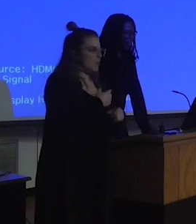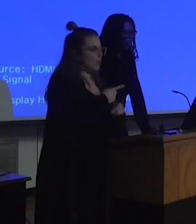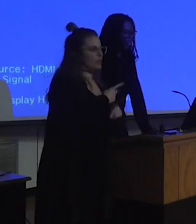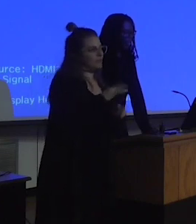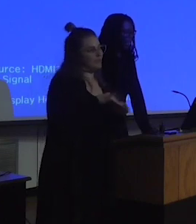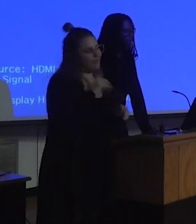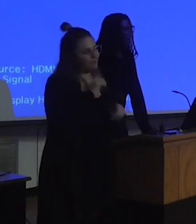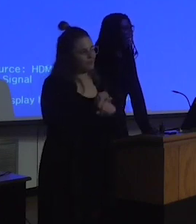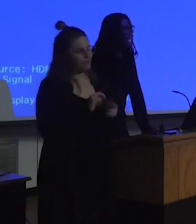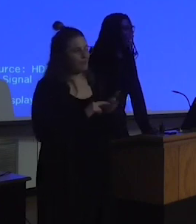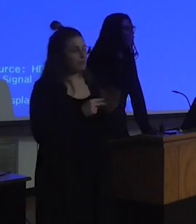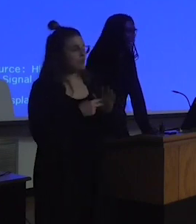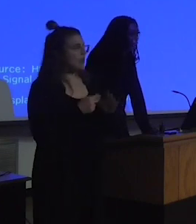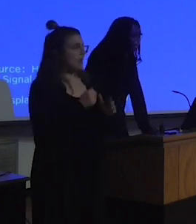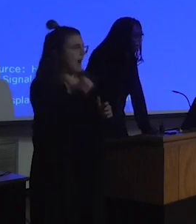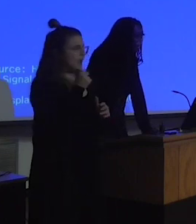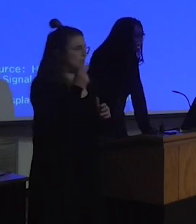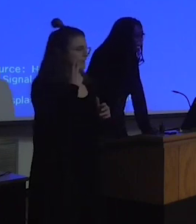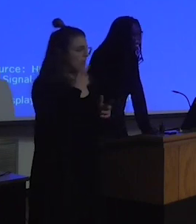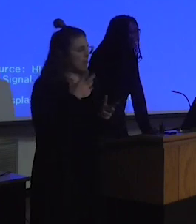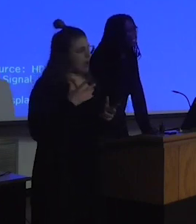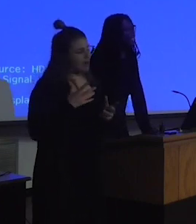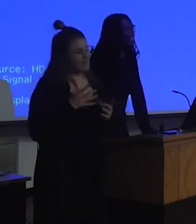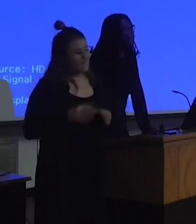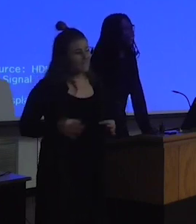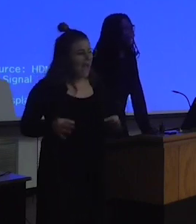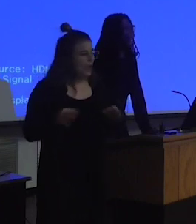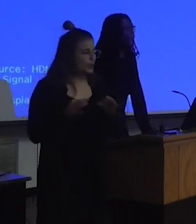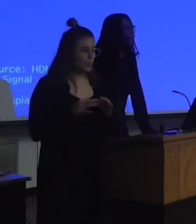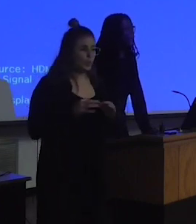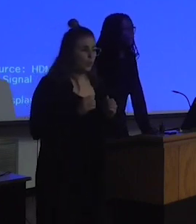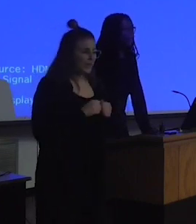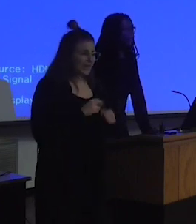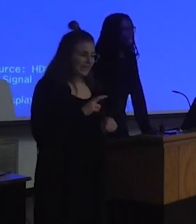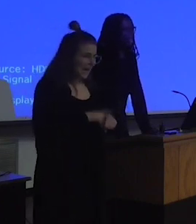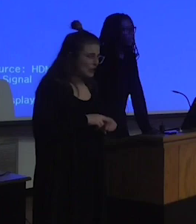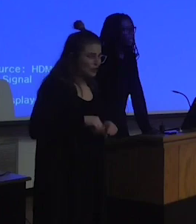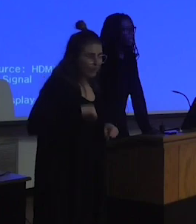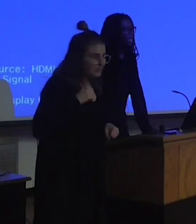personally don't, like, you know, I don't see a lot of value in nationalism.